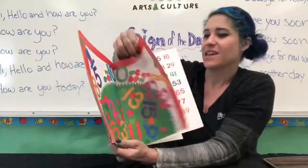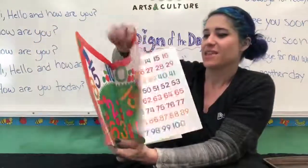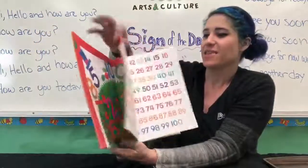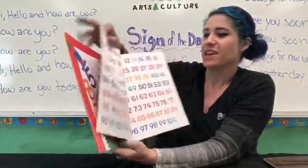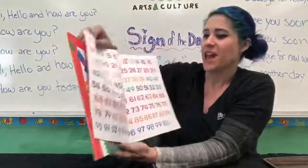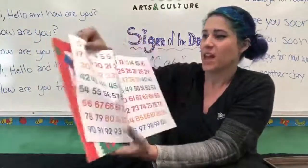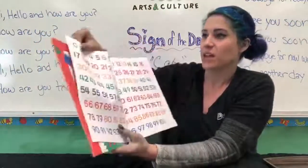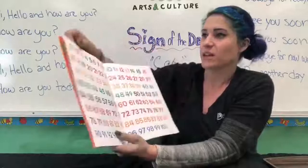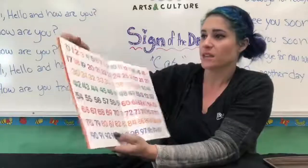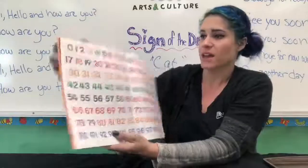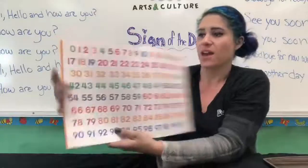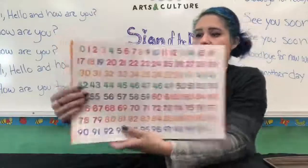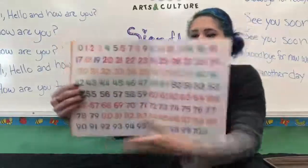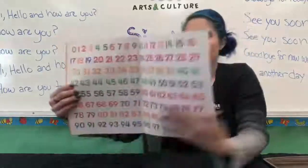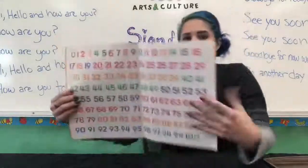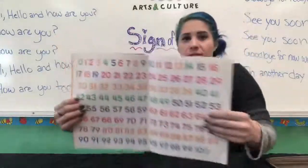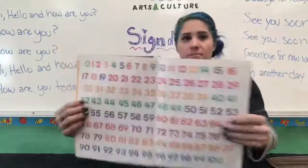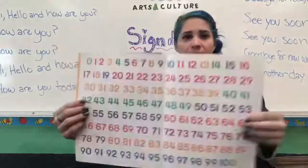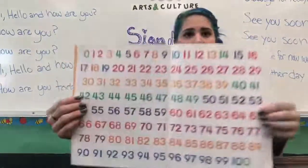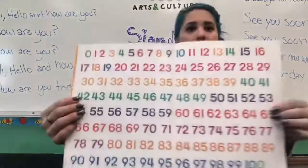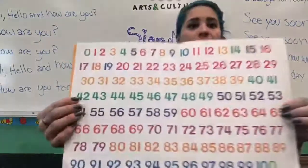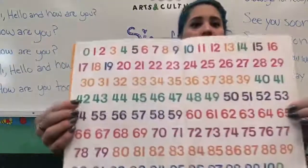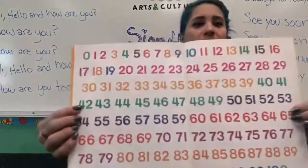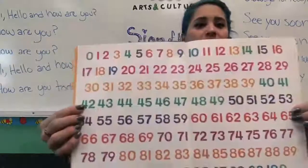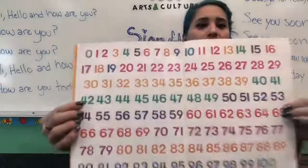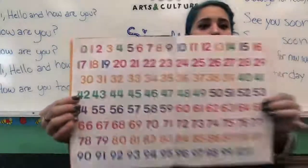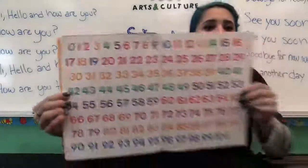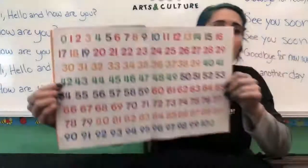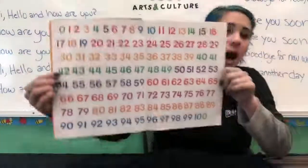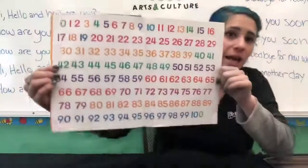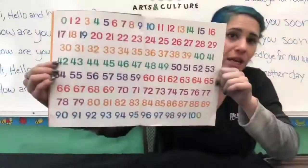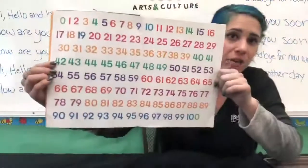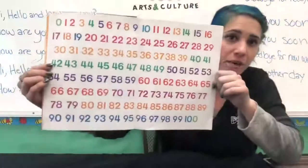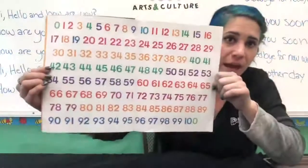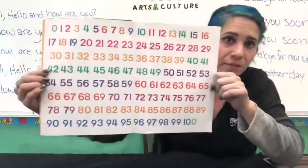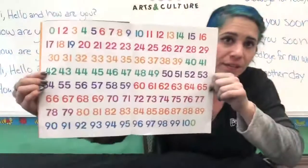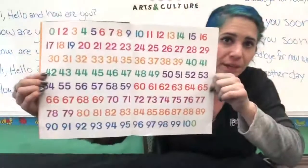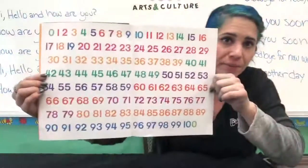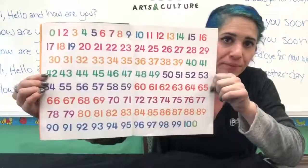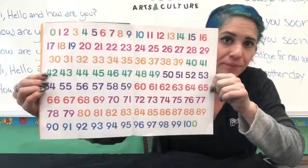The end. Look at that. That's a lot of numbers. How high can you count to?